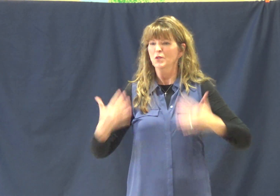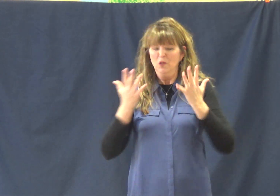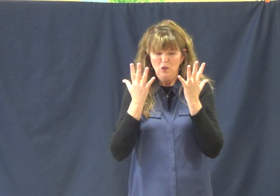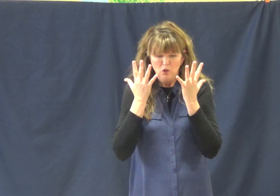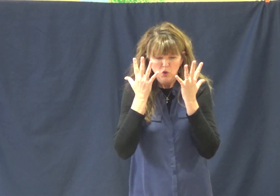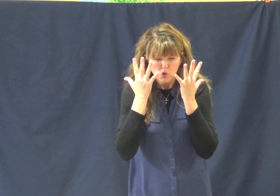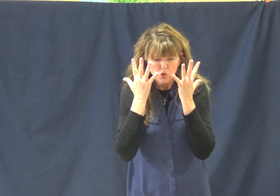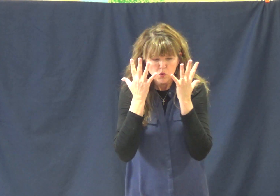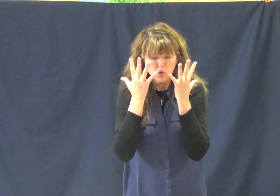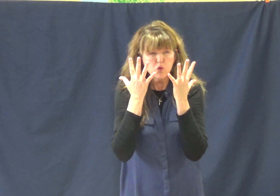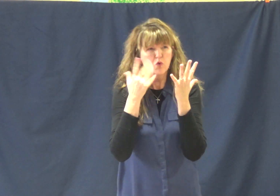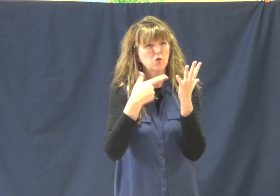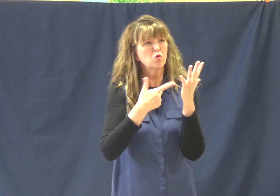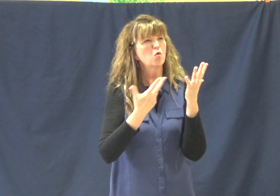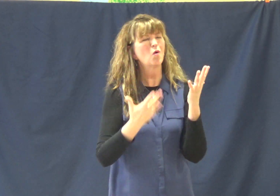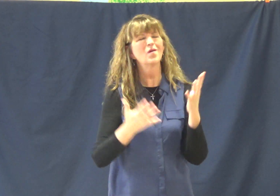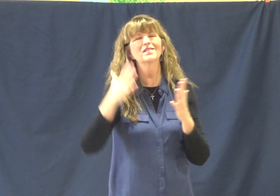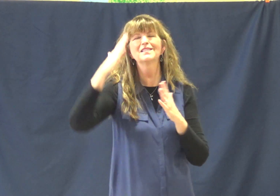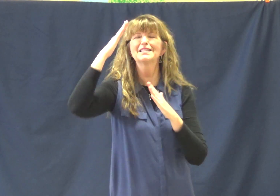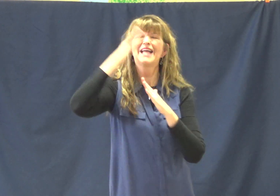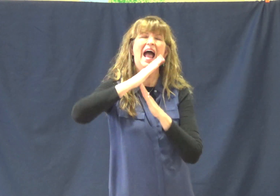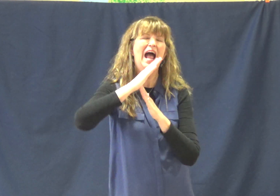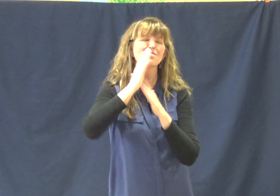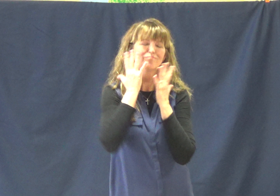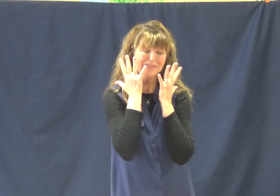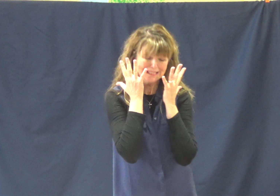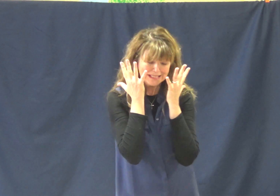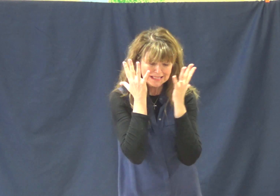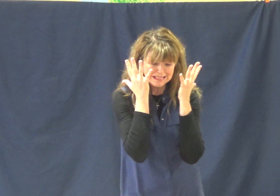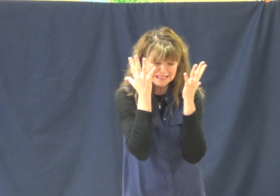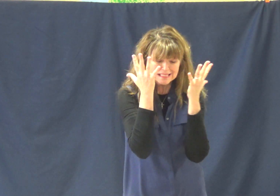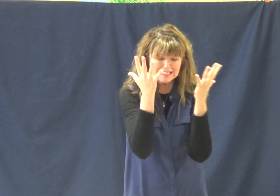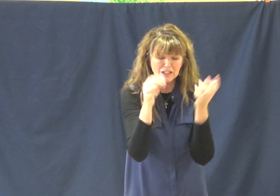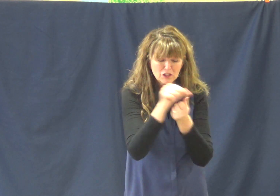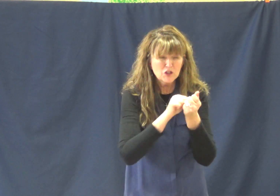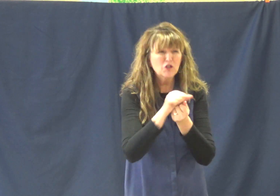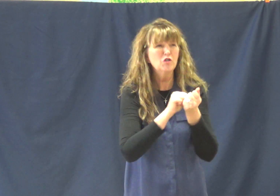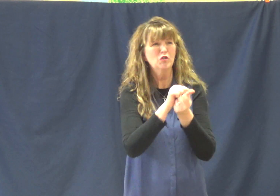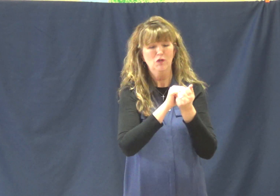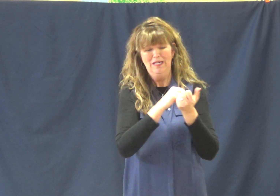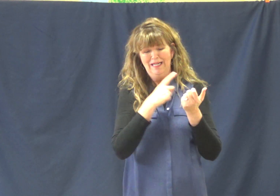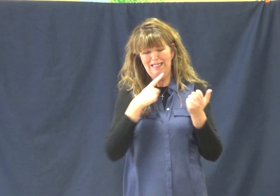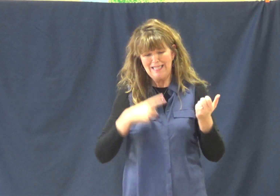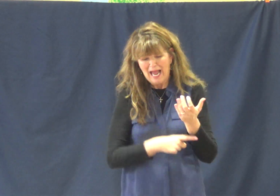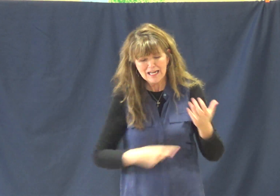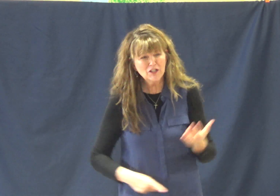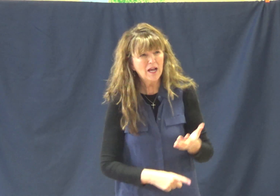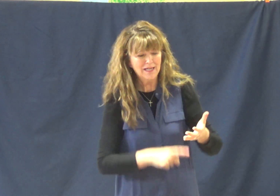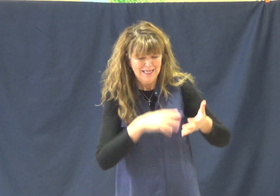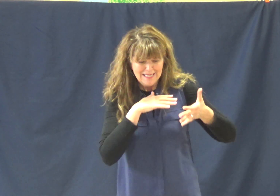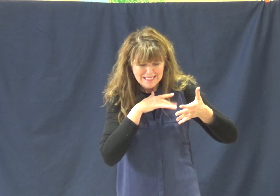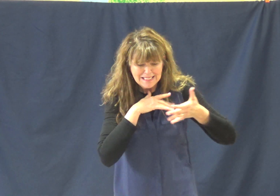But then there are some books that do challenge us, and they truly